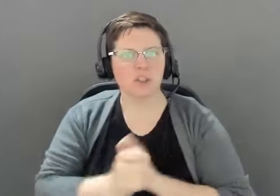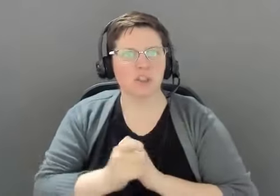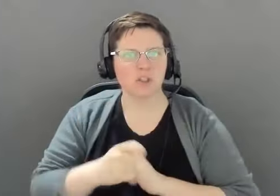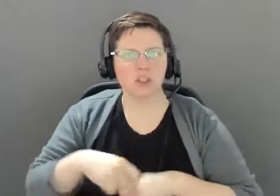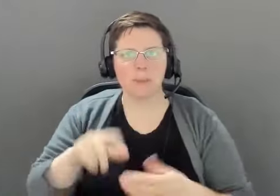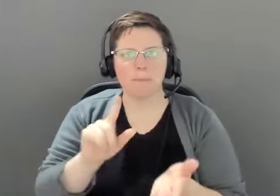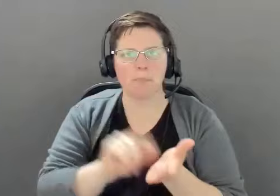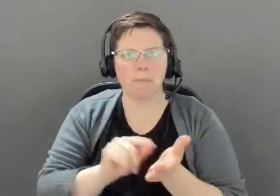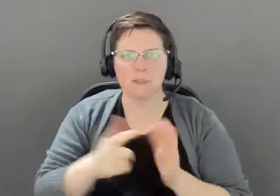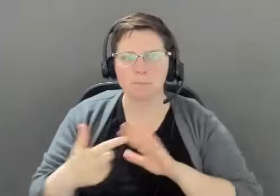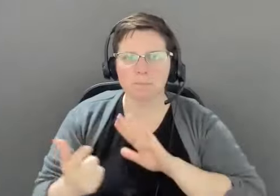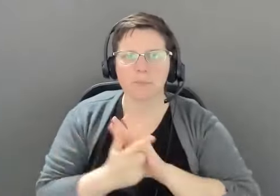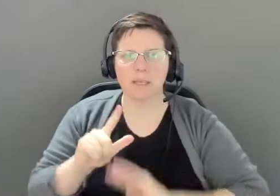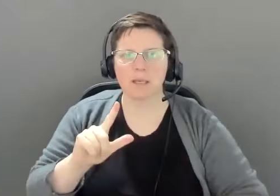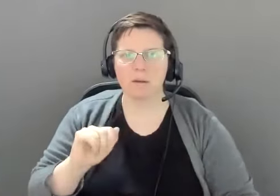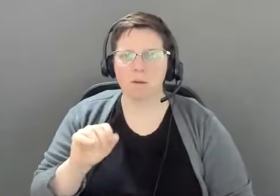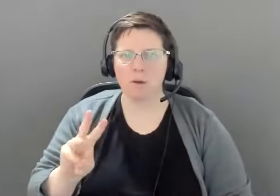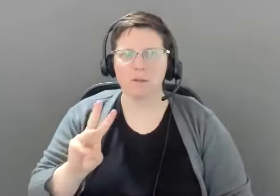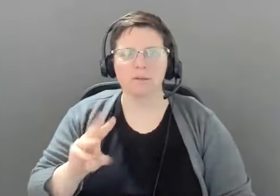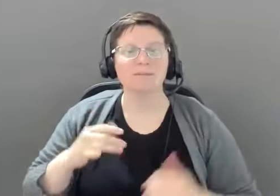To open, we would like to start with a land acknowledgement.